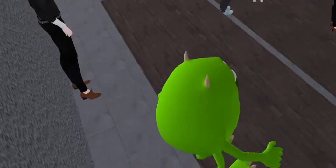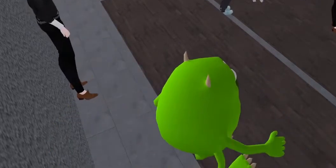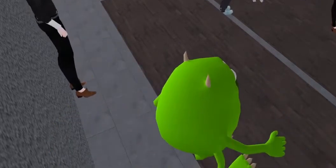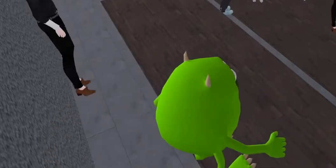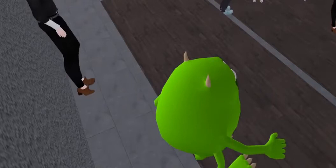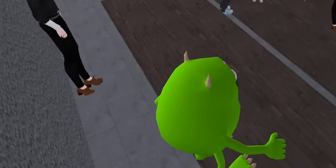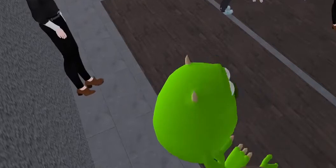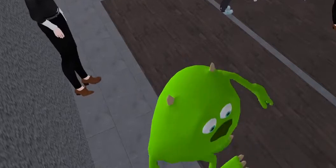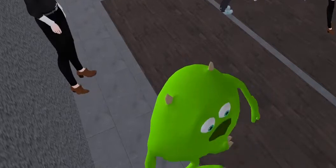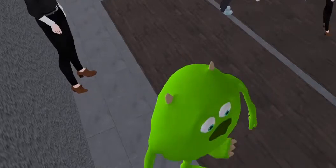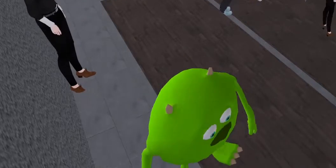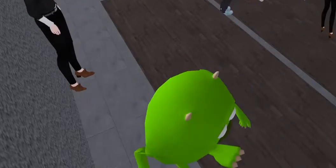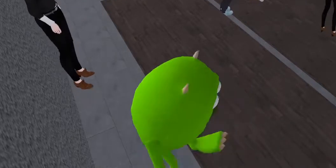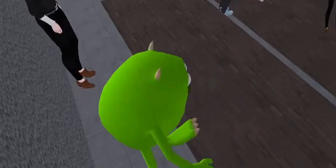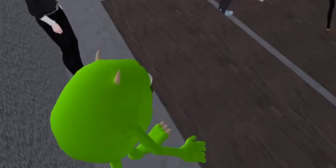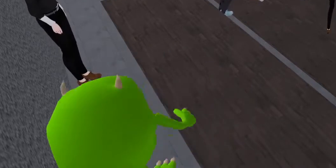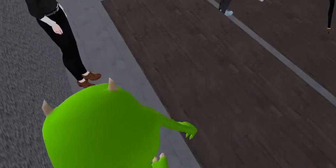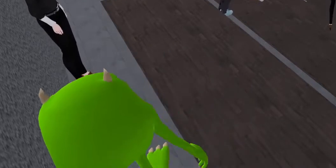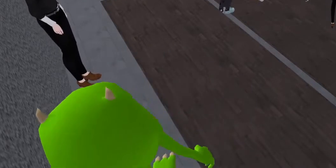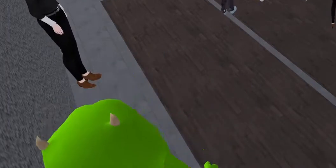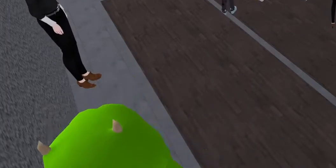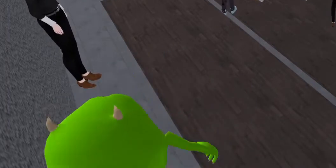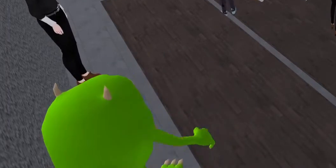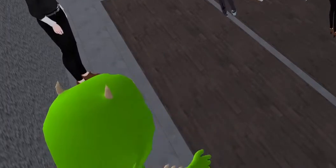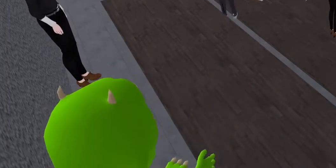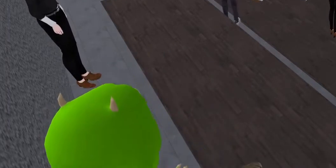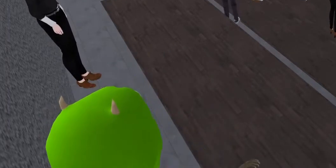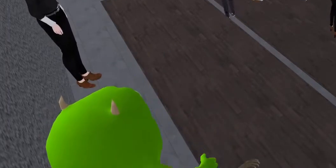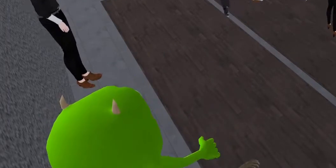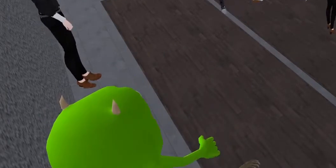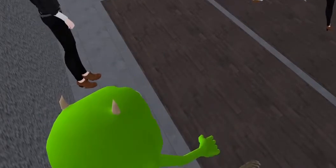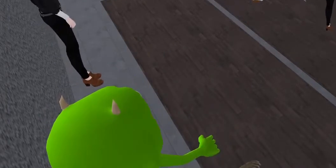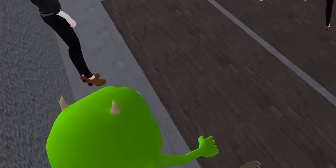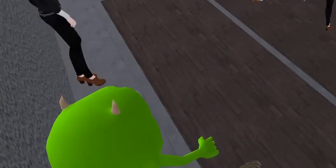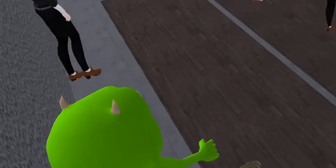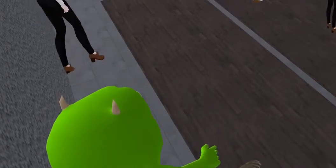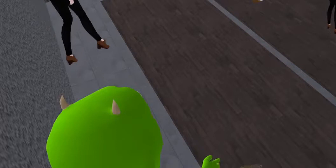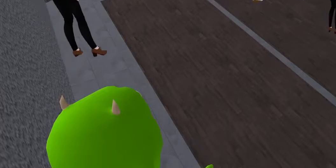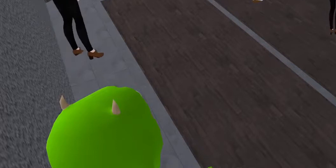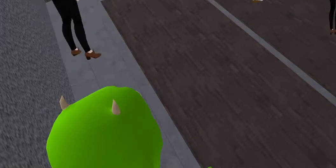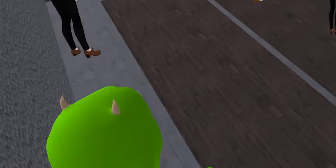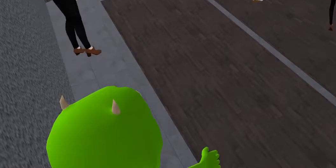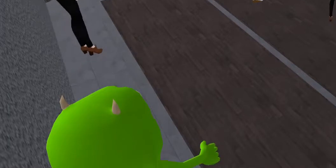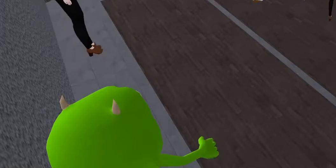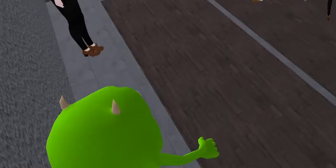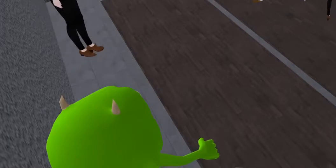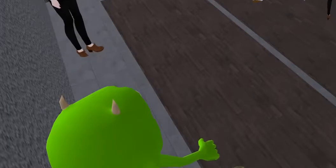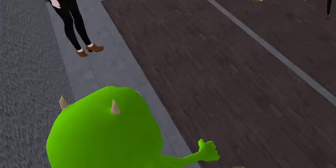This isn't my. Okay, and so for you guys, let me think. You guys are at a party. Let's say that you're at a party, so you can have a few